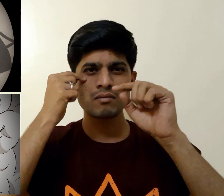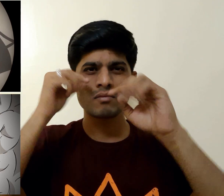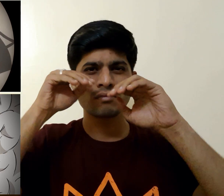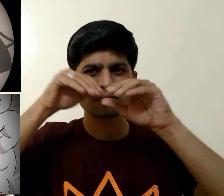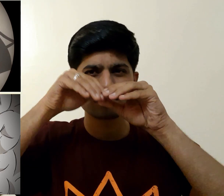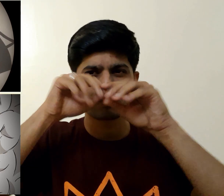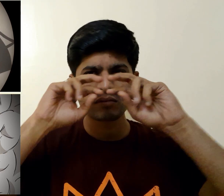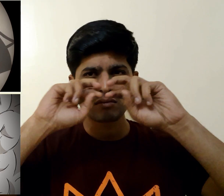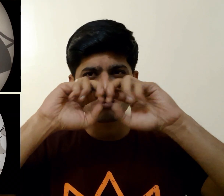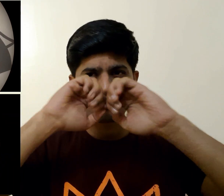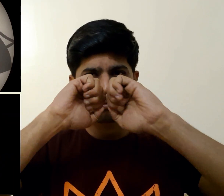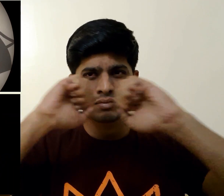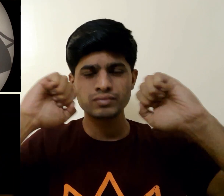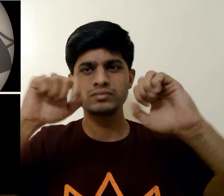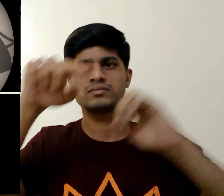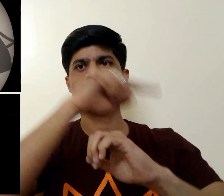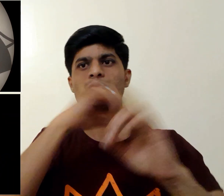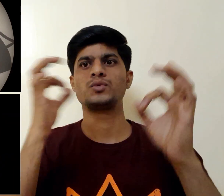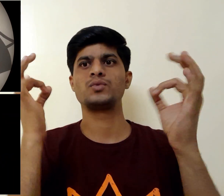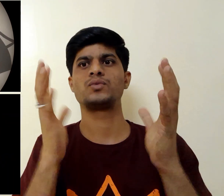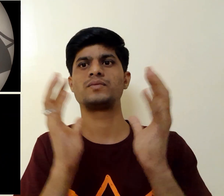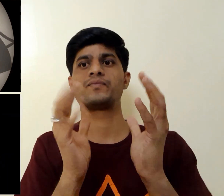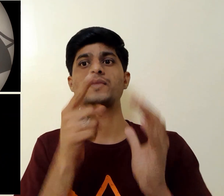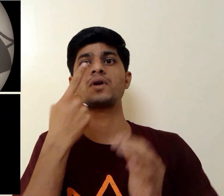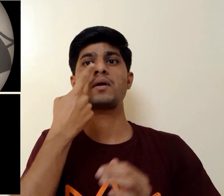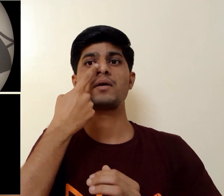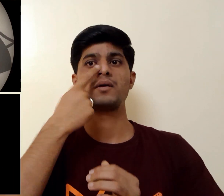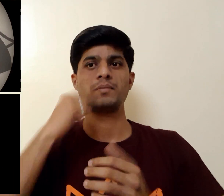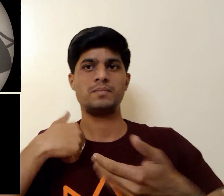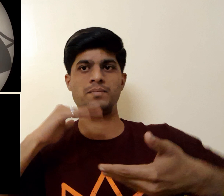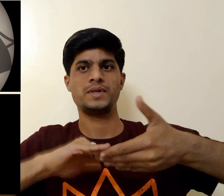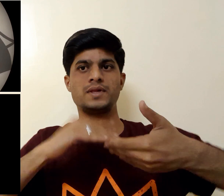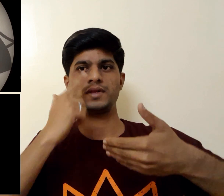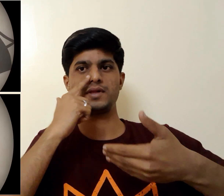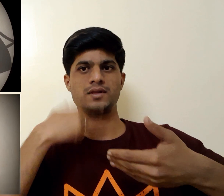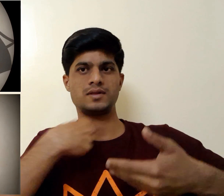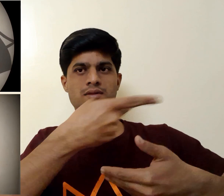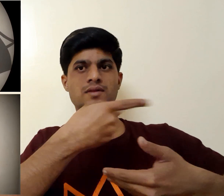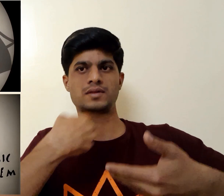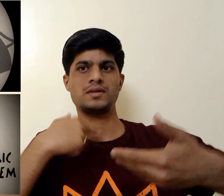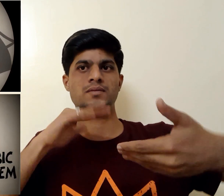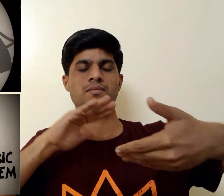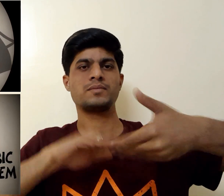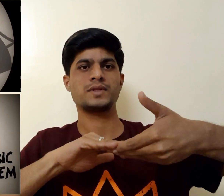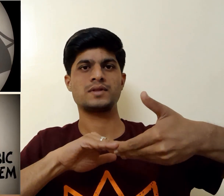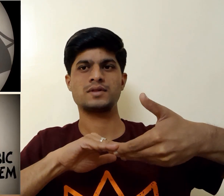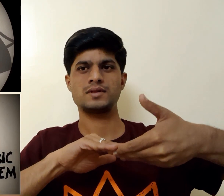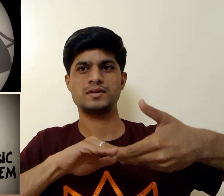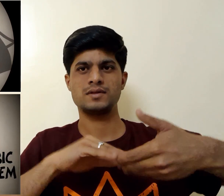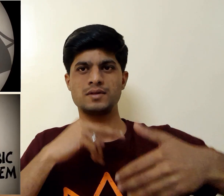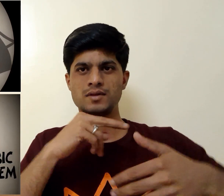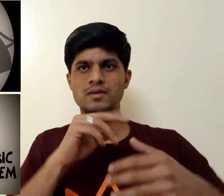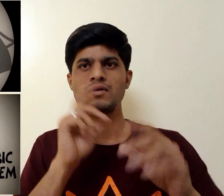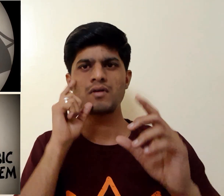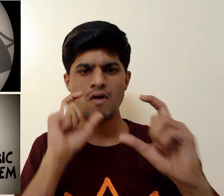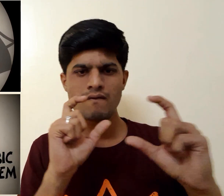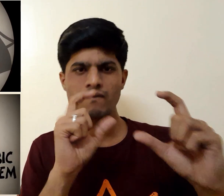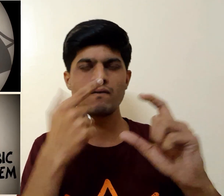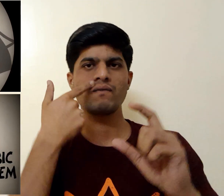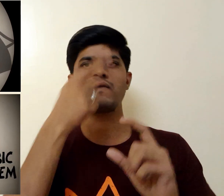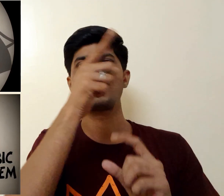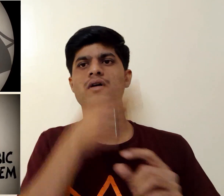tissue function. There are two main parts of the brain affected by drug use, the limbic system and the